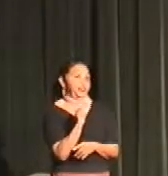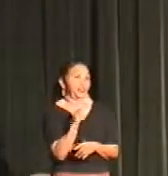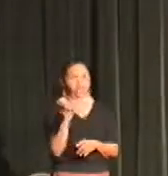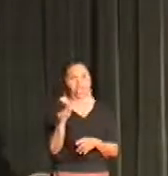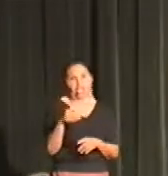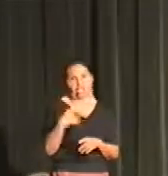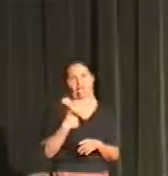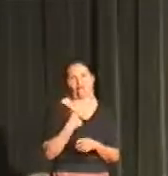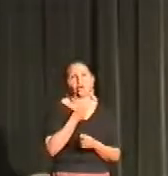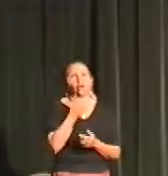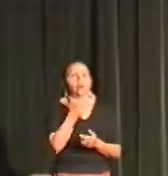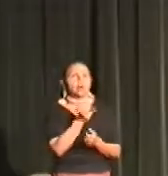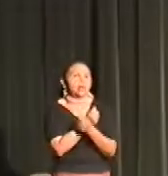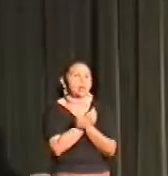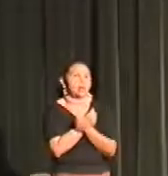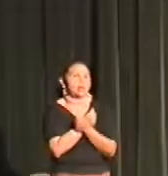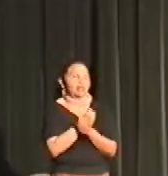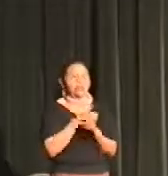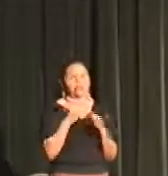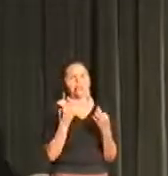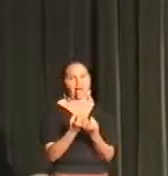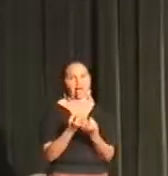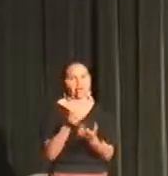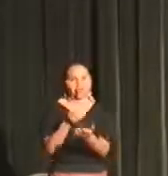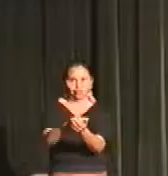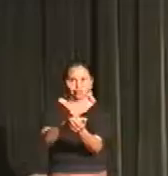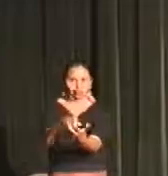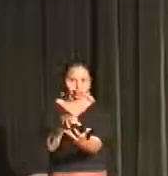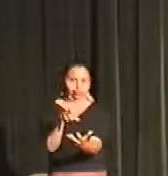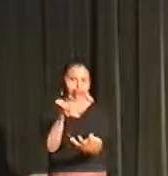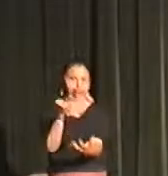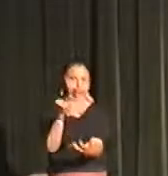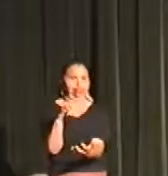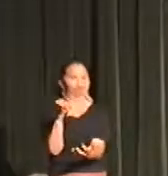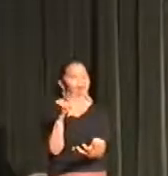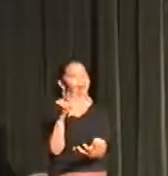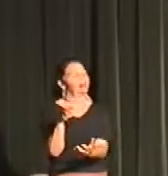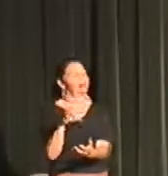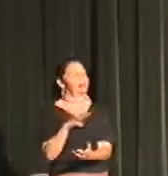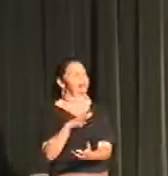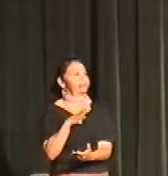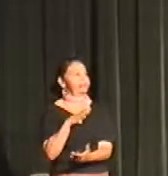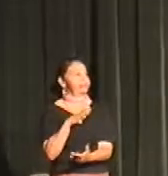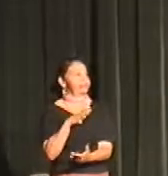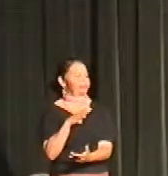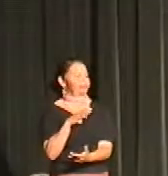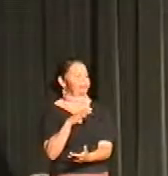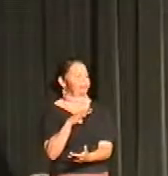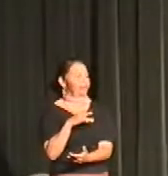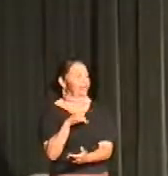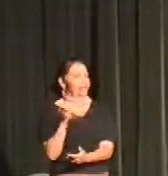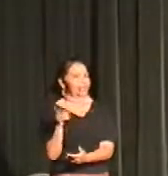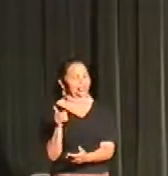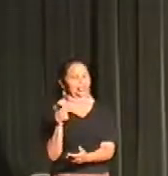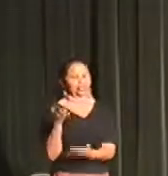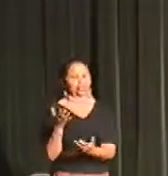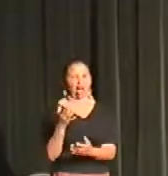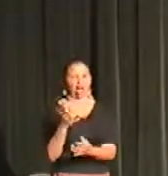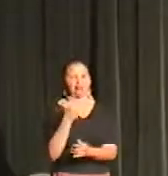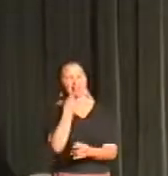rather wealthy. And, you know, the thing is that, you know, I mean, she was probably alcoholic,